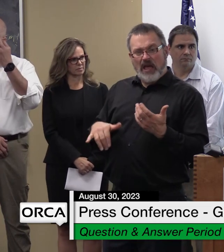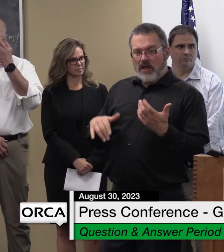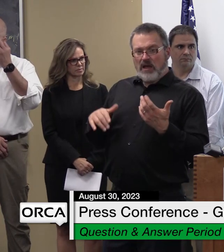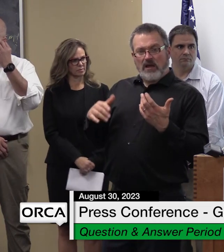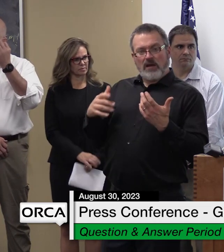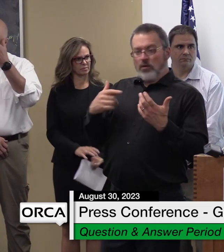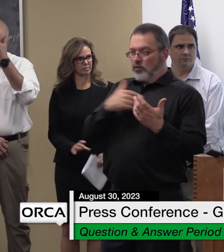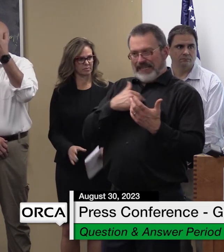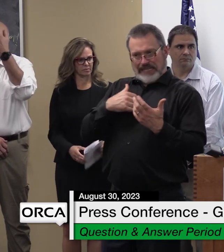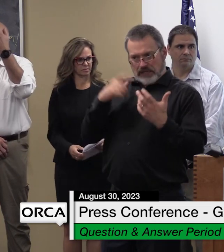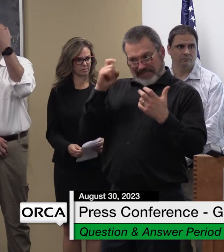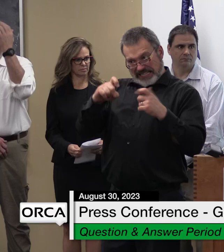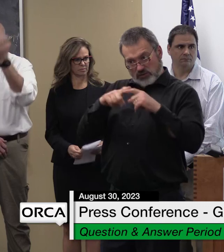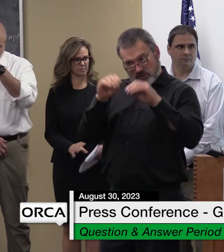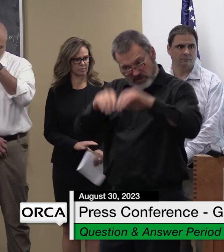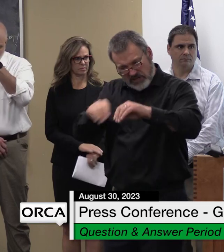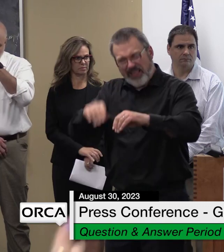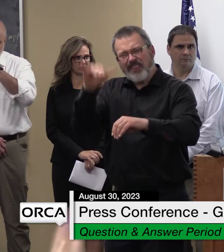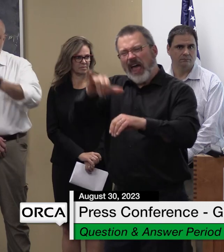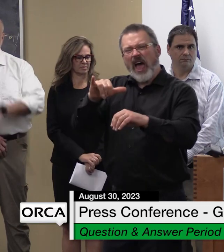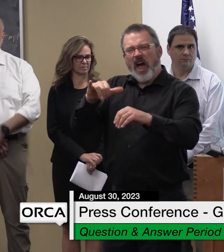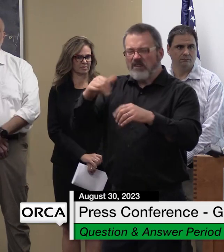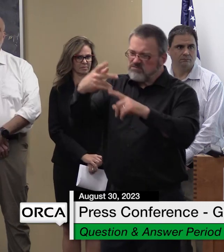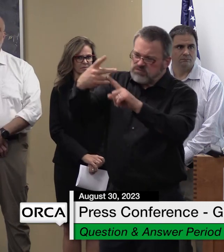instance, would be complete and ready for people to move in.